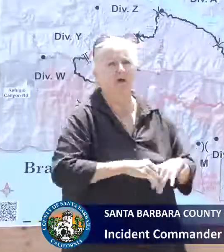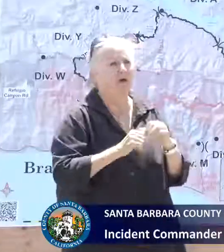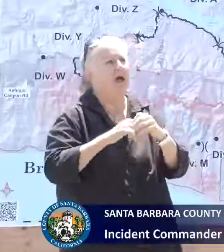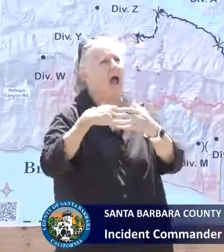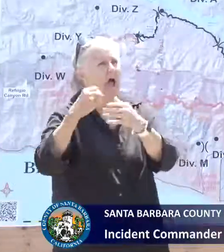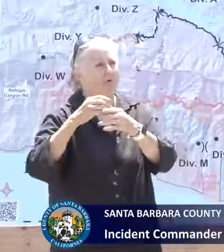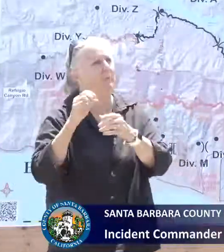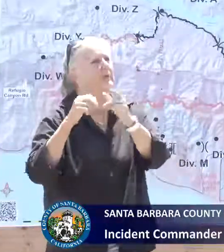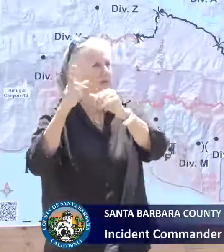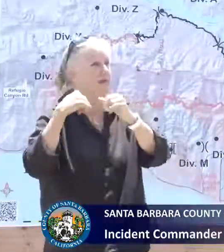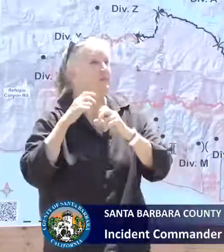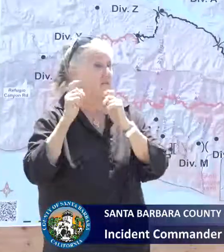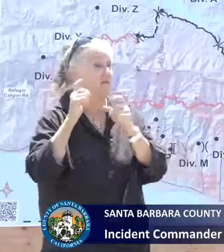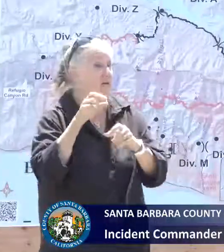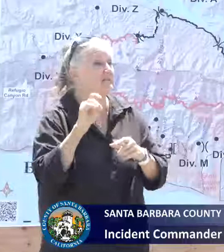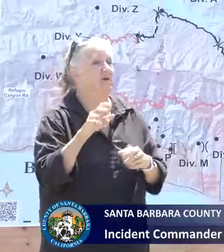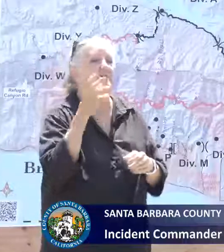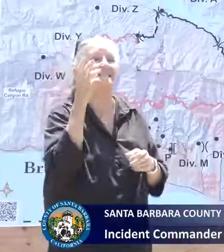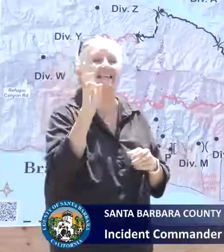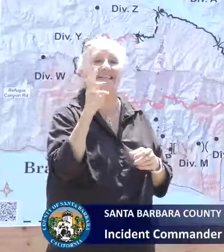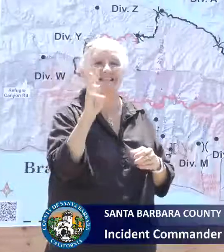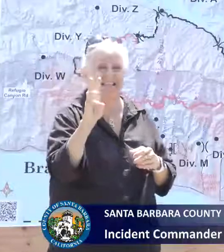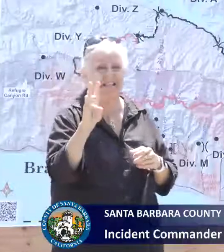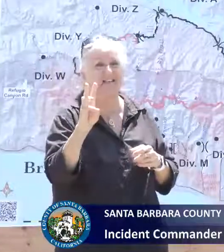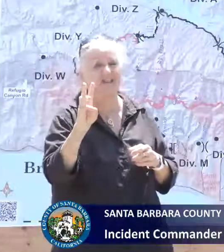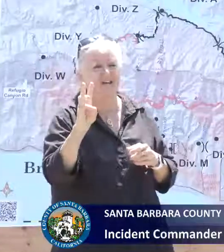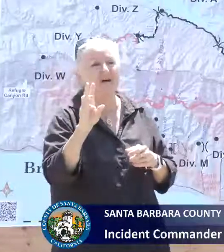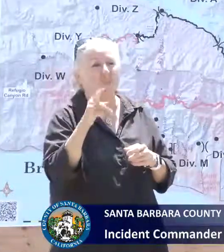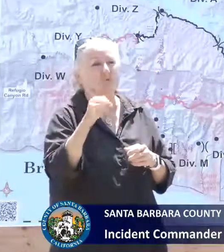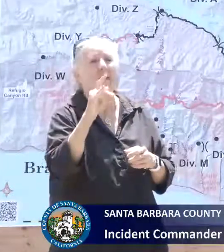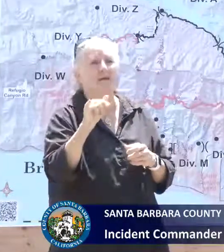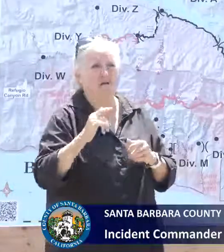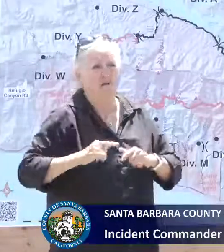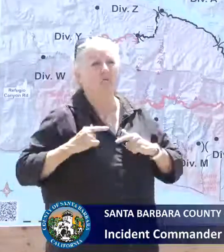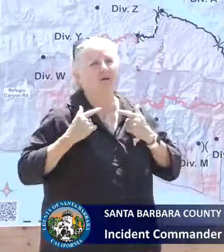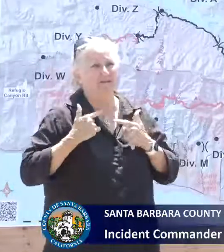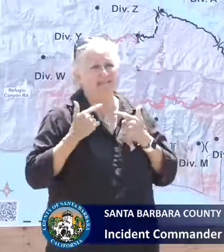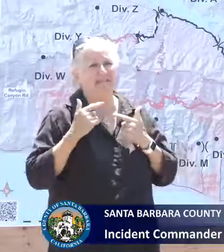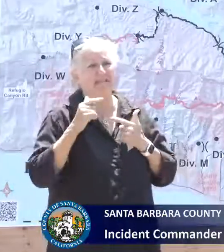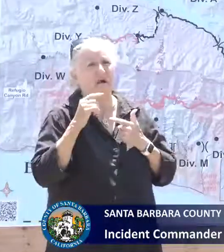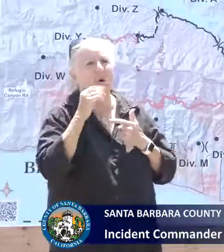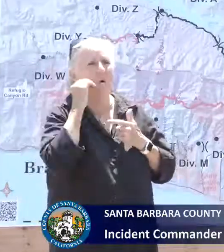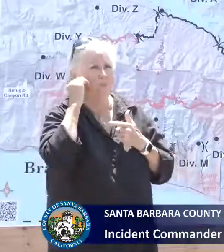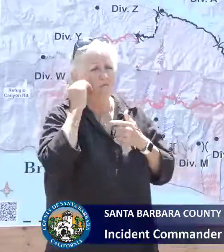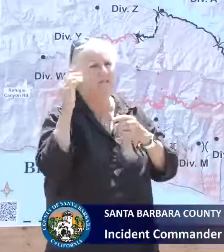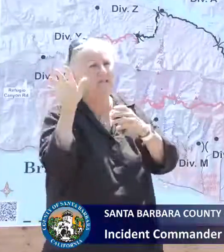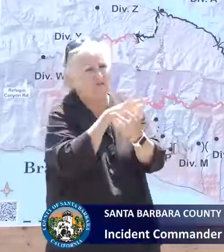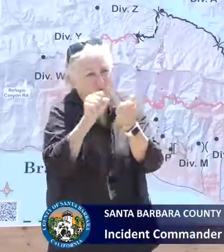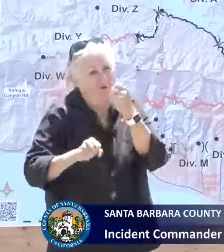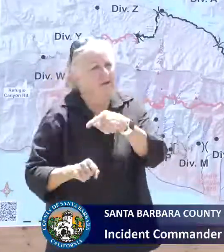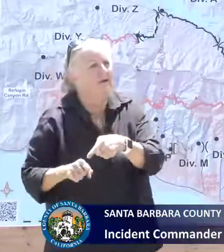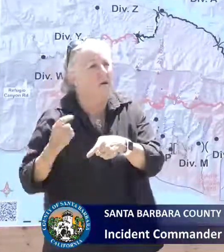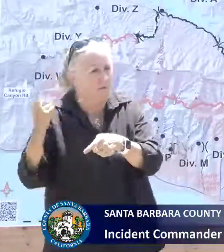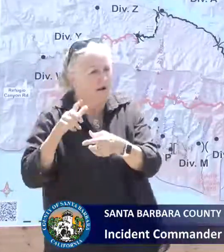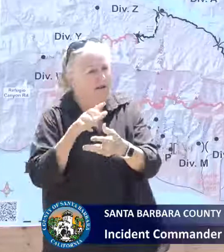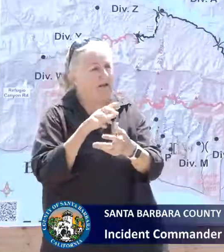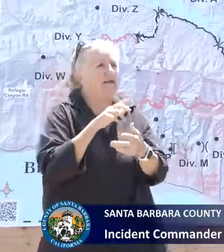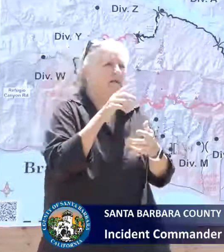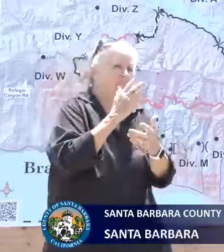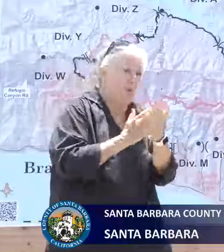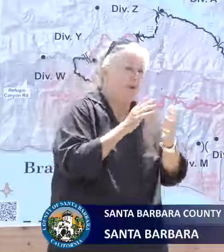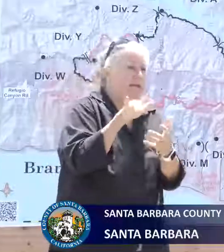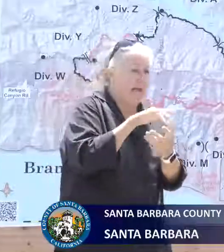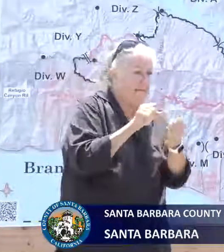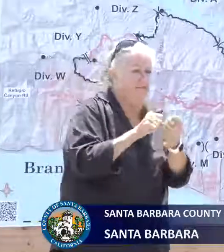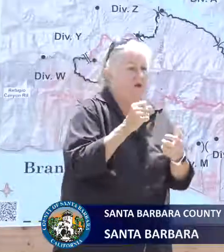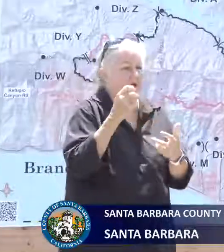you the facts. The facts are 16 residences, primary residences were destroyed. One residence was damaged.